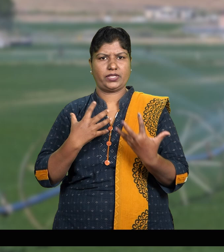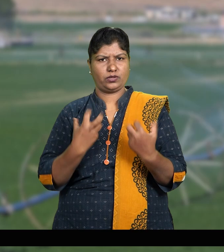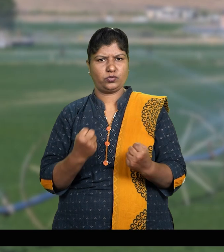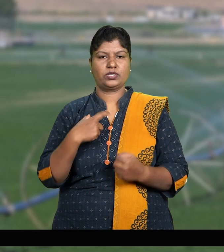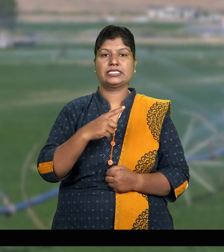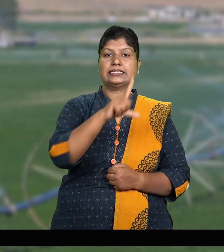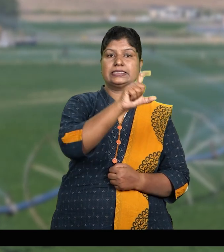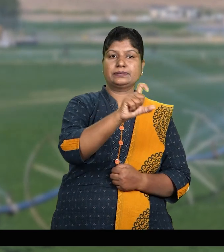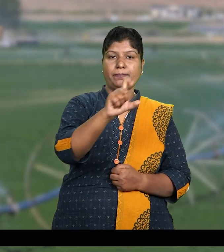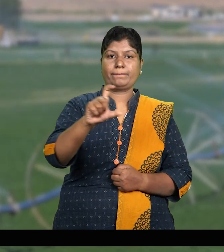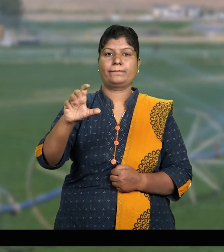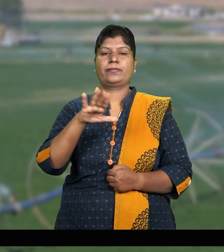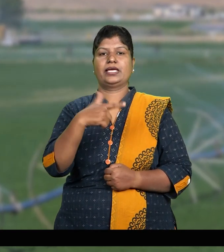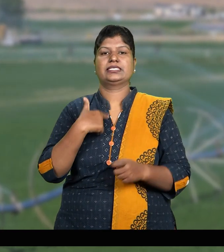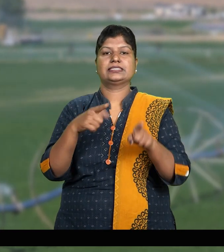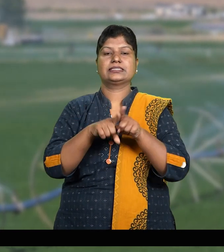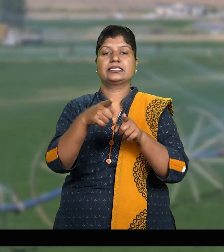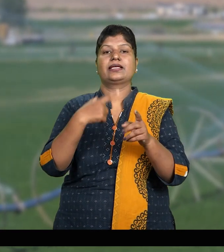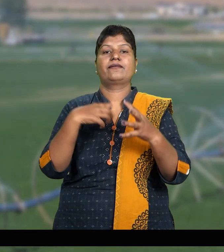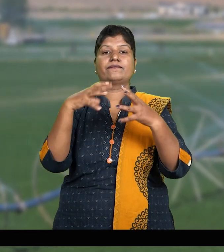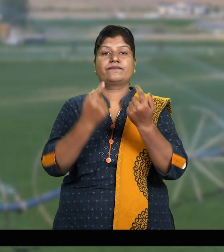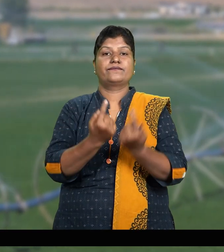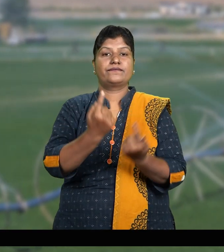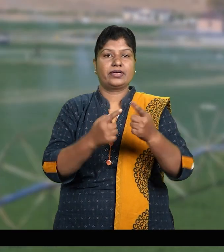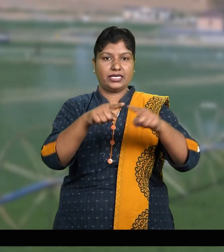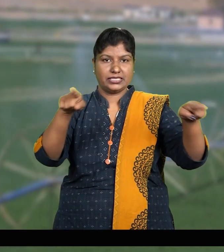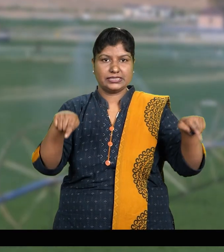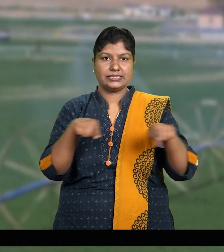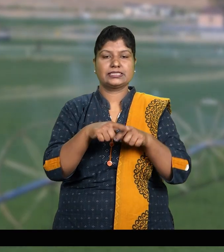sprayed in the fields with a sprayer.